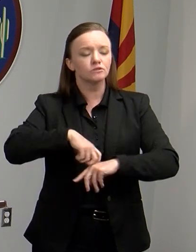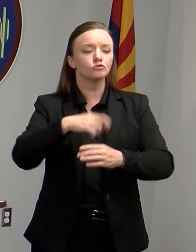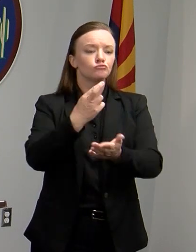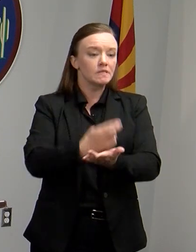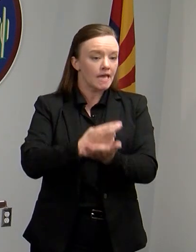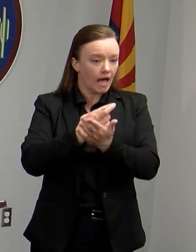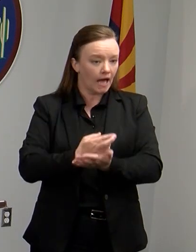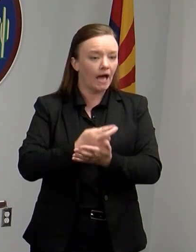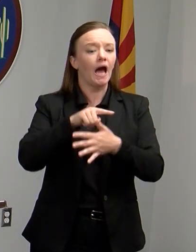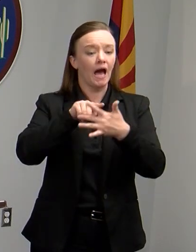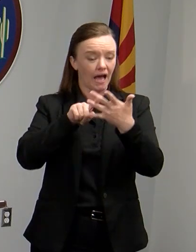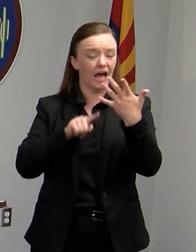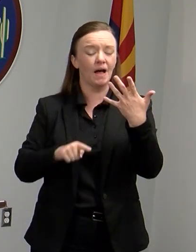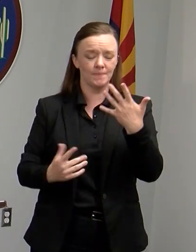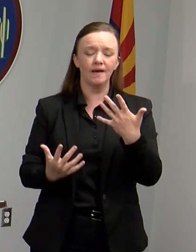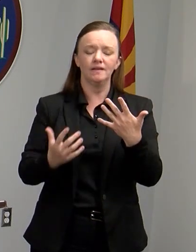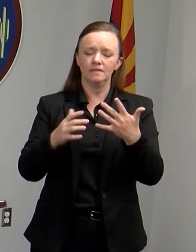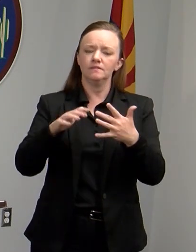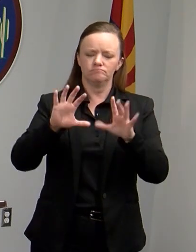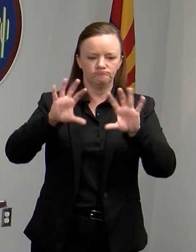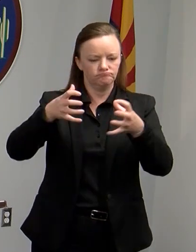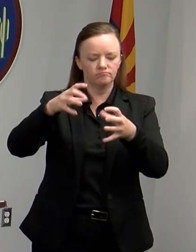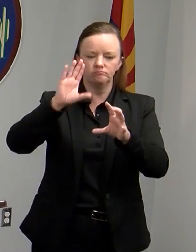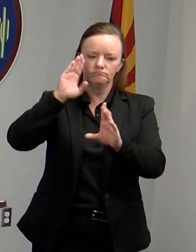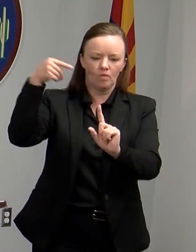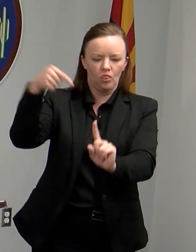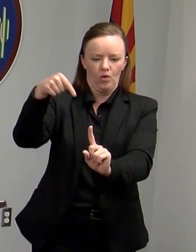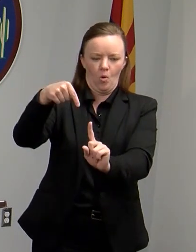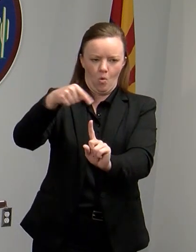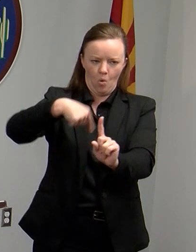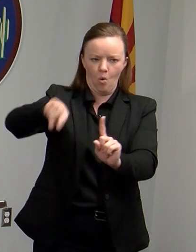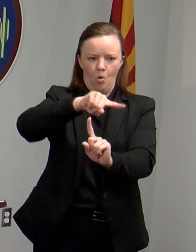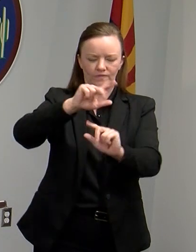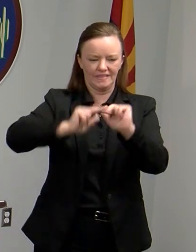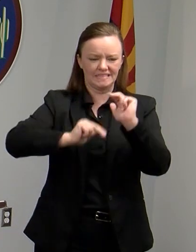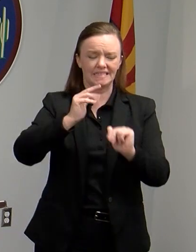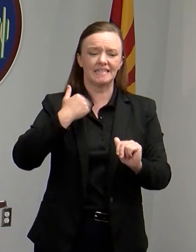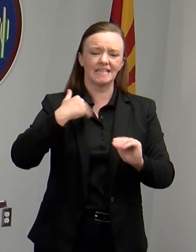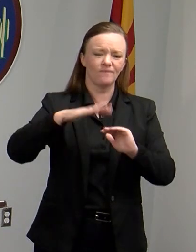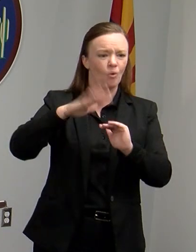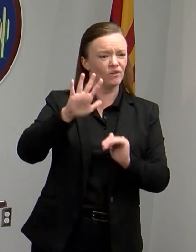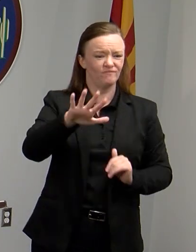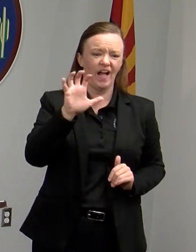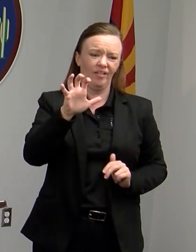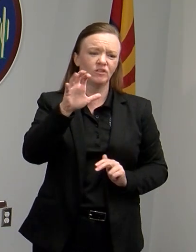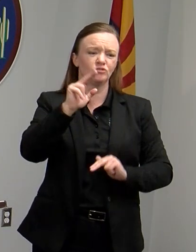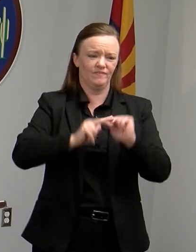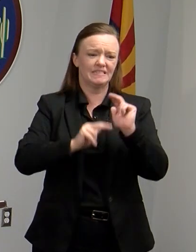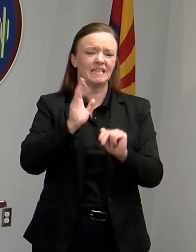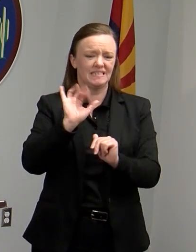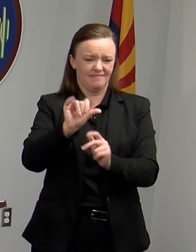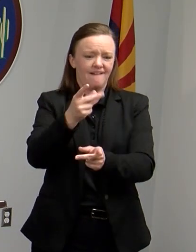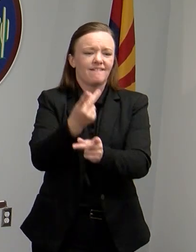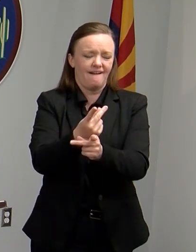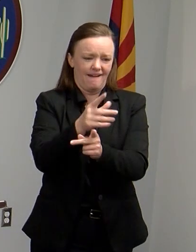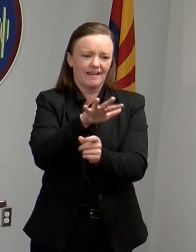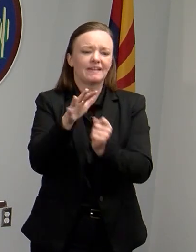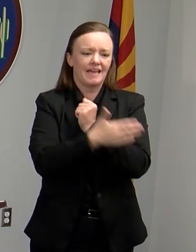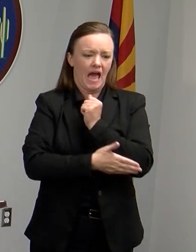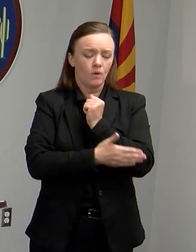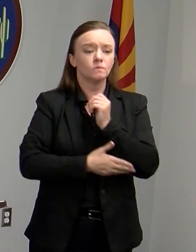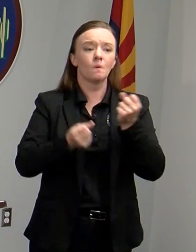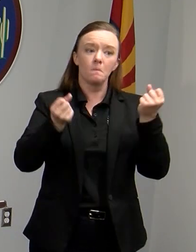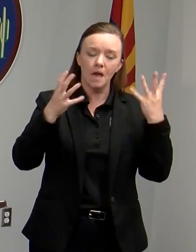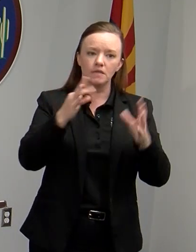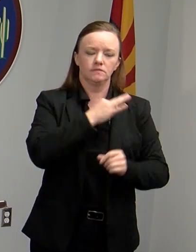rehabilitation facilities. There are far more than 500 of these in the county, so we have an incredible amount of staff time dedicated to just